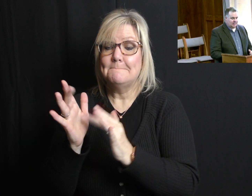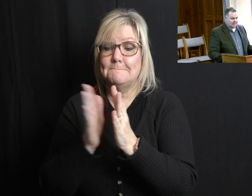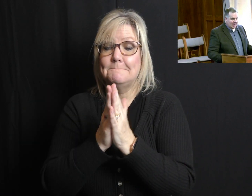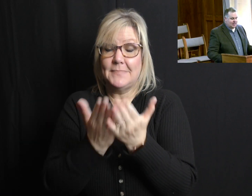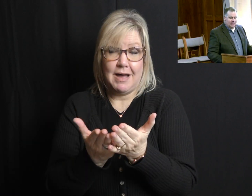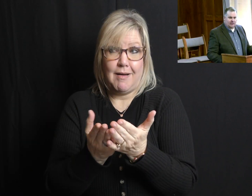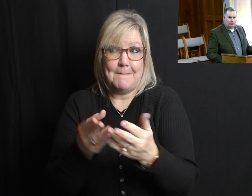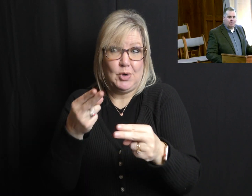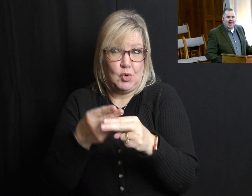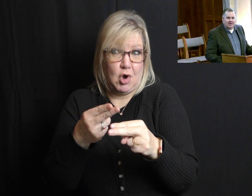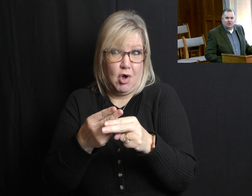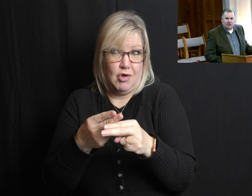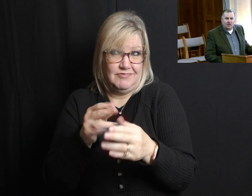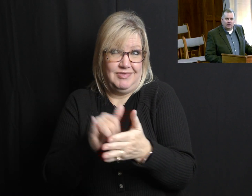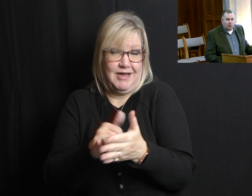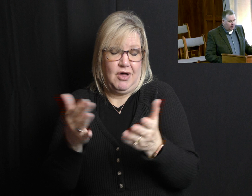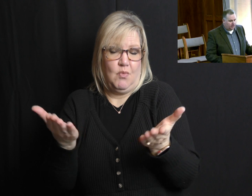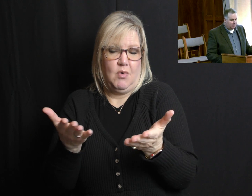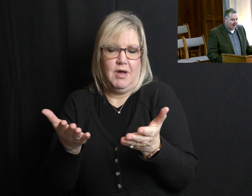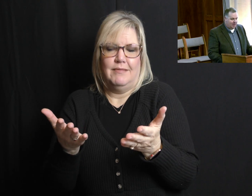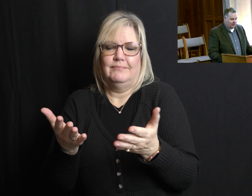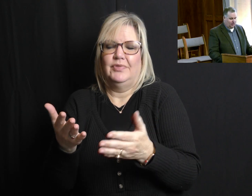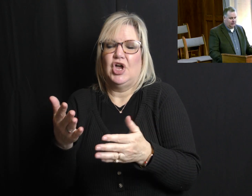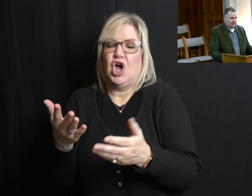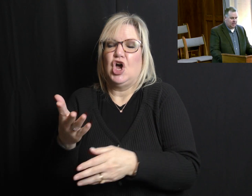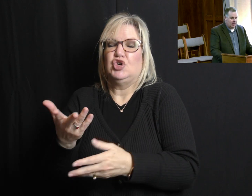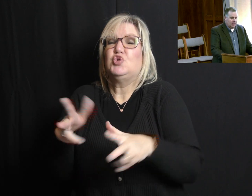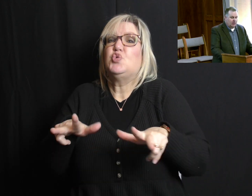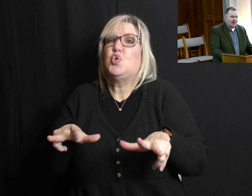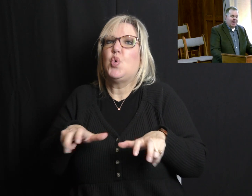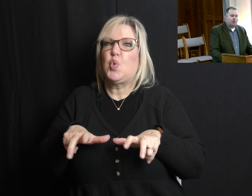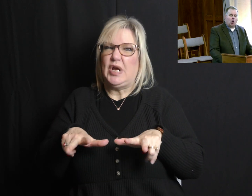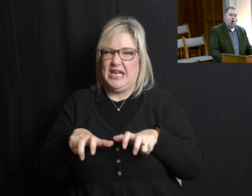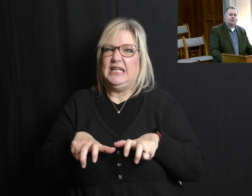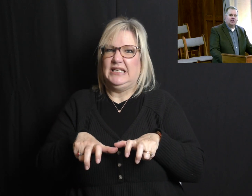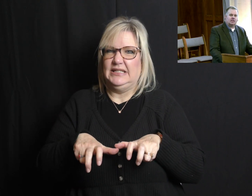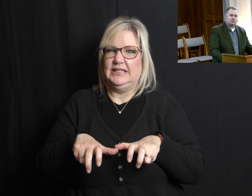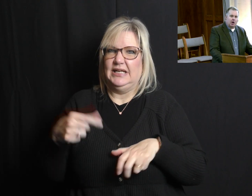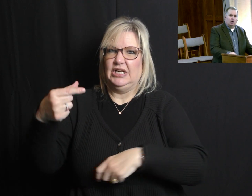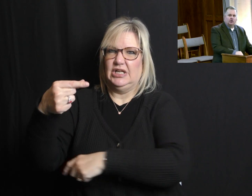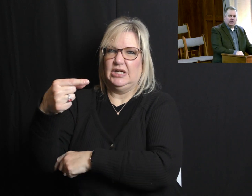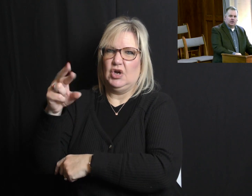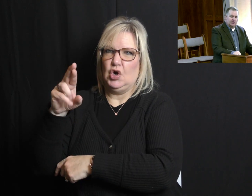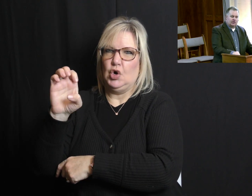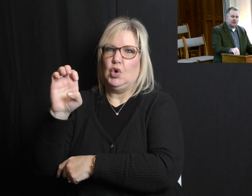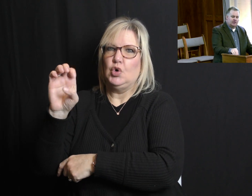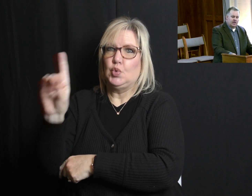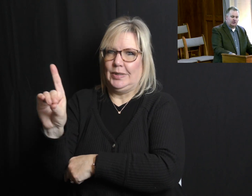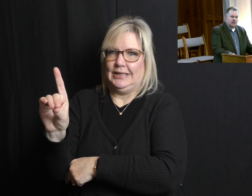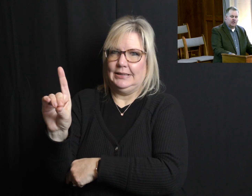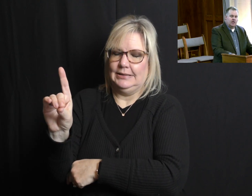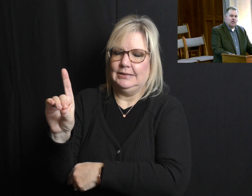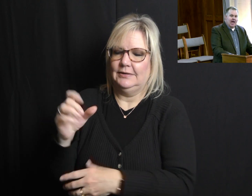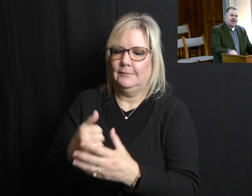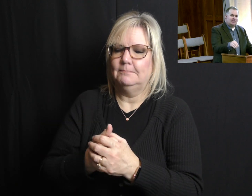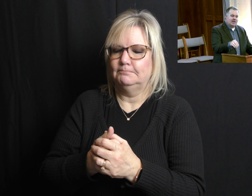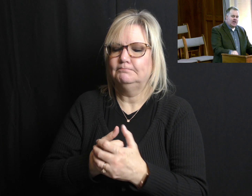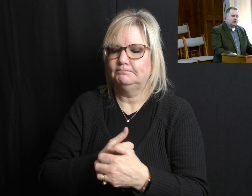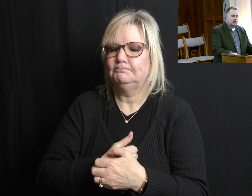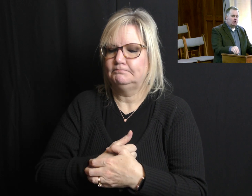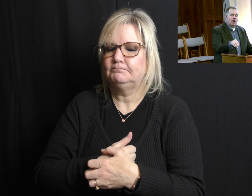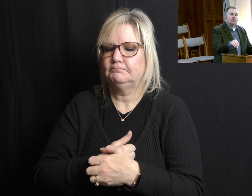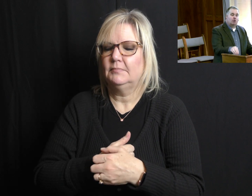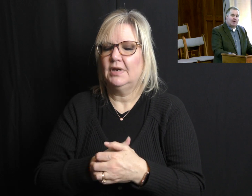selfishness, stinginess, or we might even say someone is a miser. The Bible often exposes this condition as